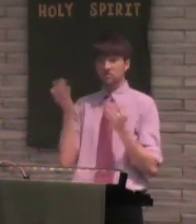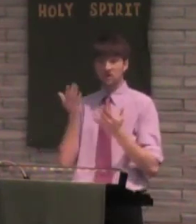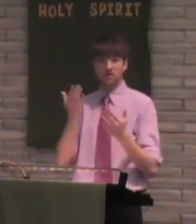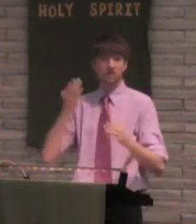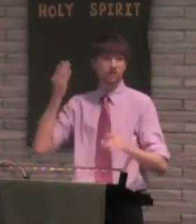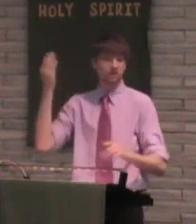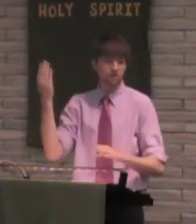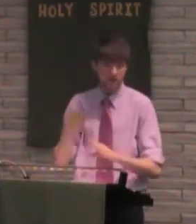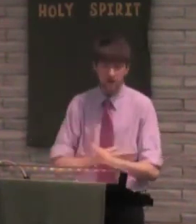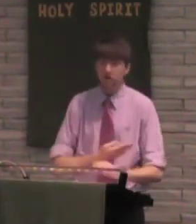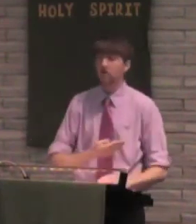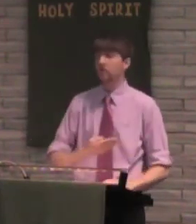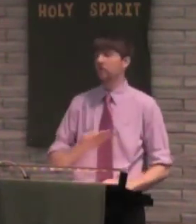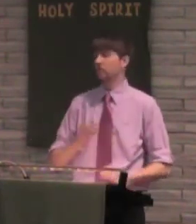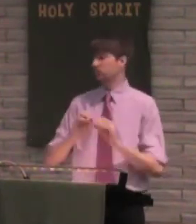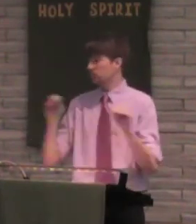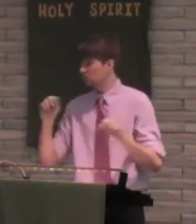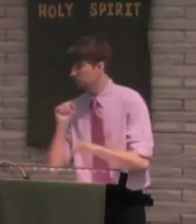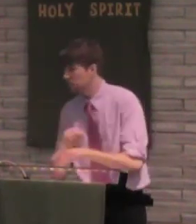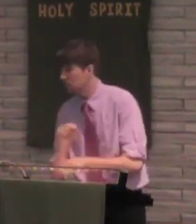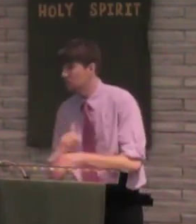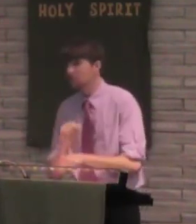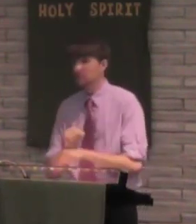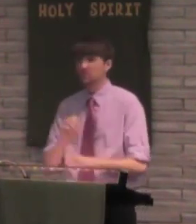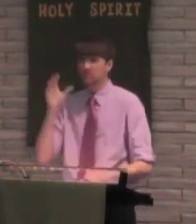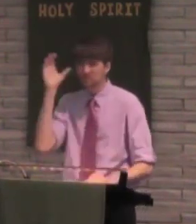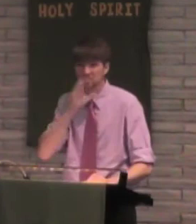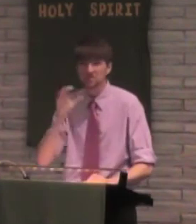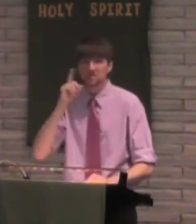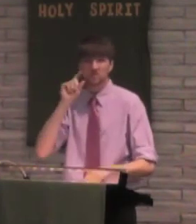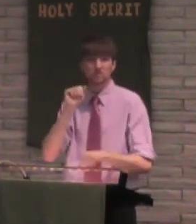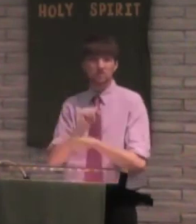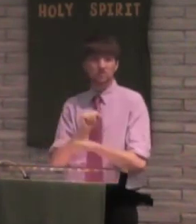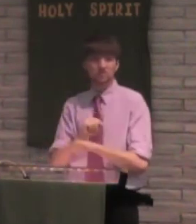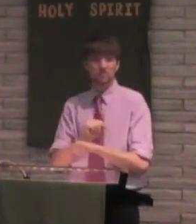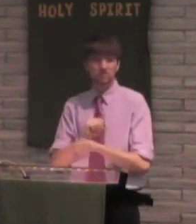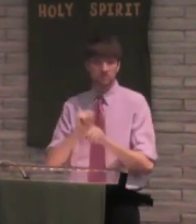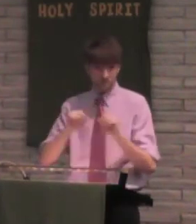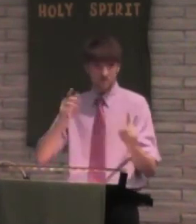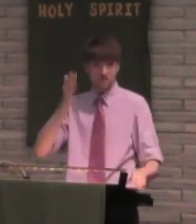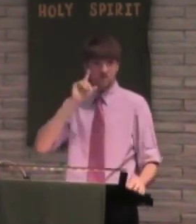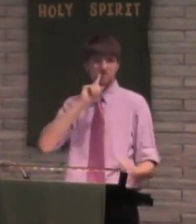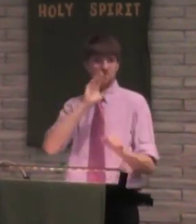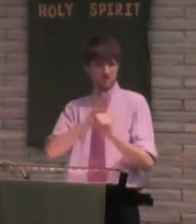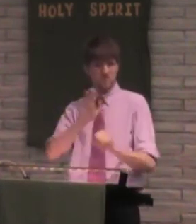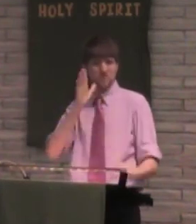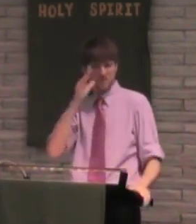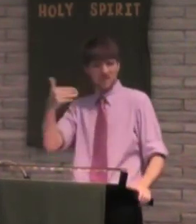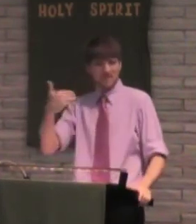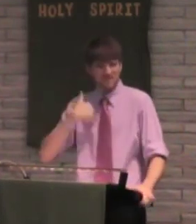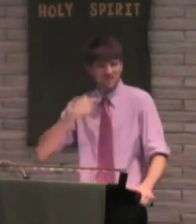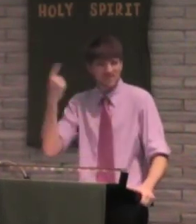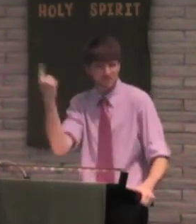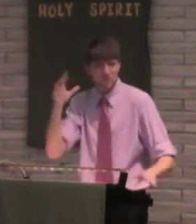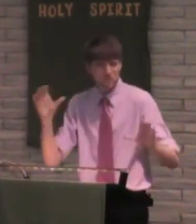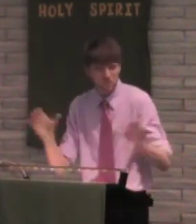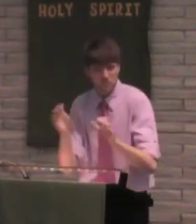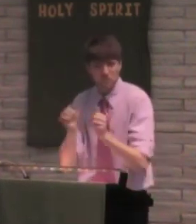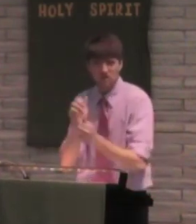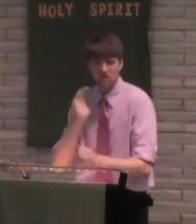I know many of us have been fired or laid off and are searching for work, but God still promises